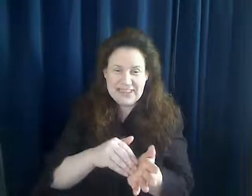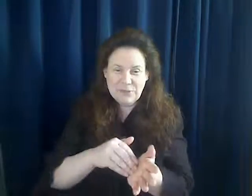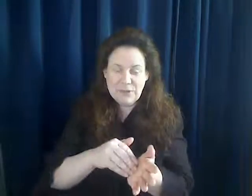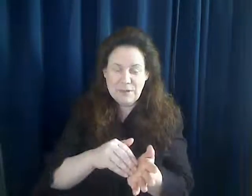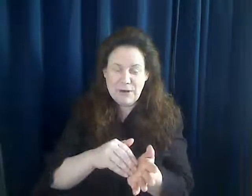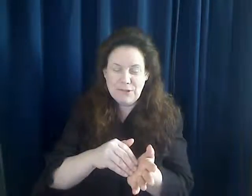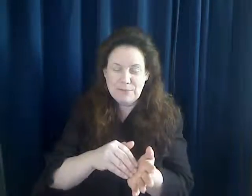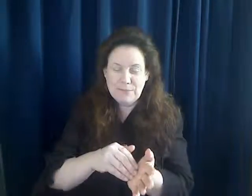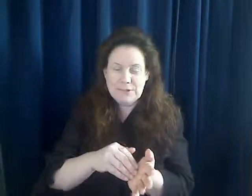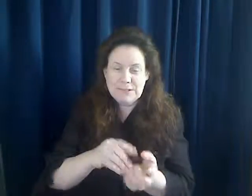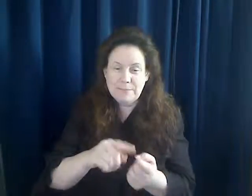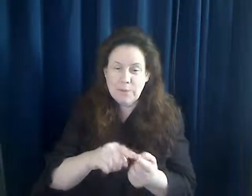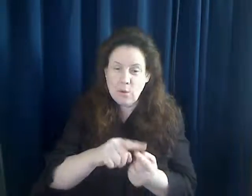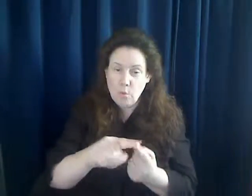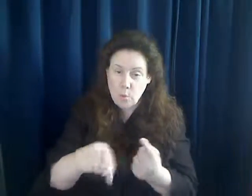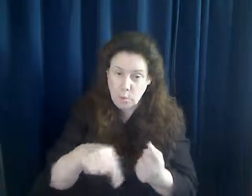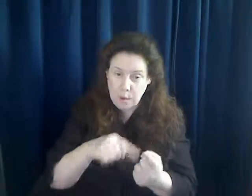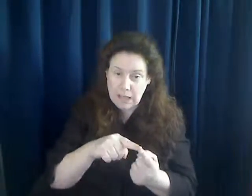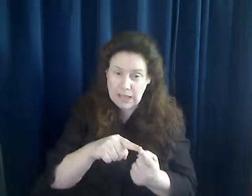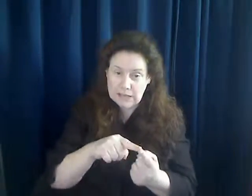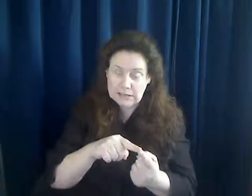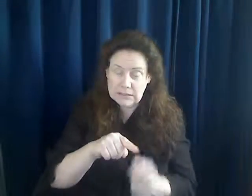Again with mouth movements.